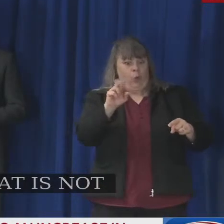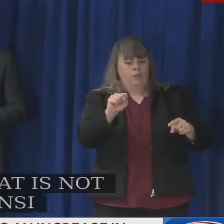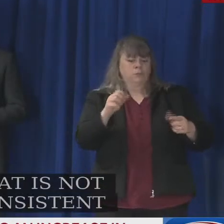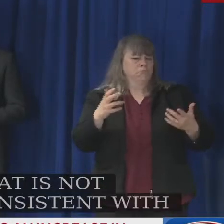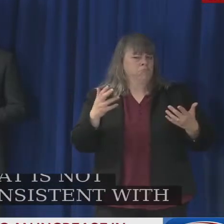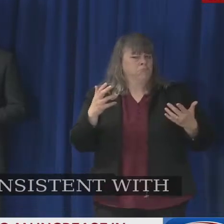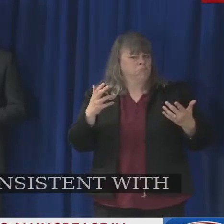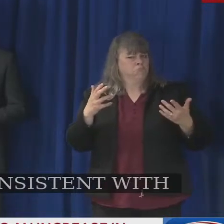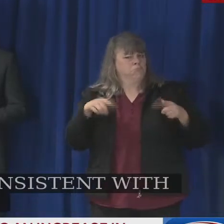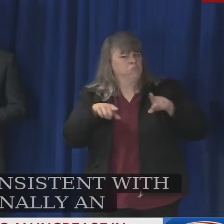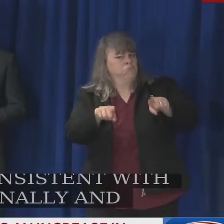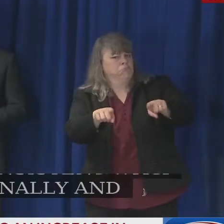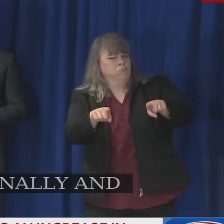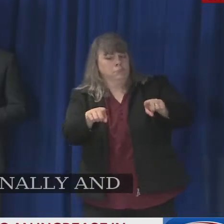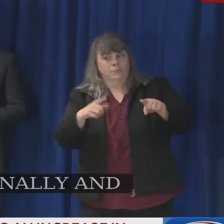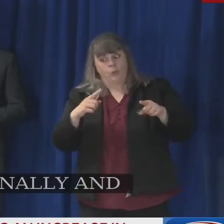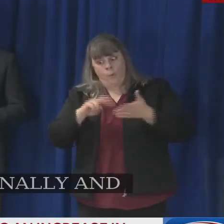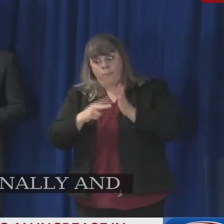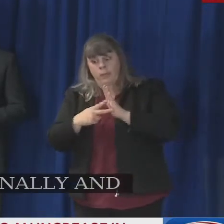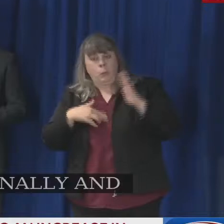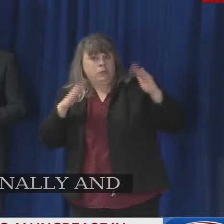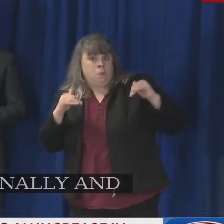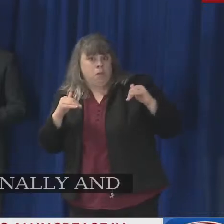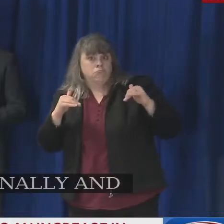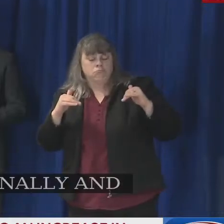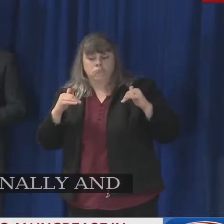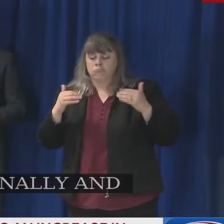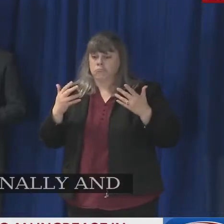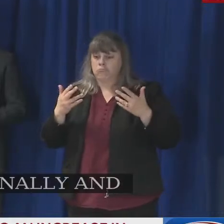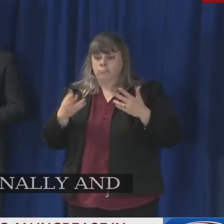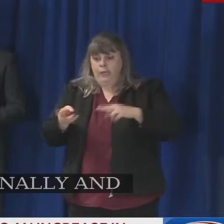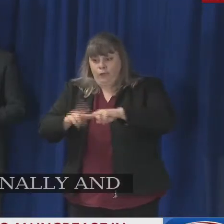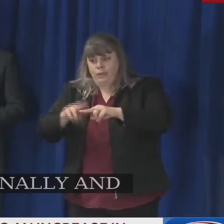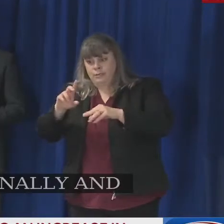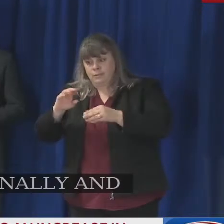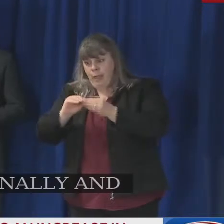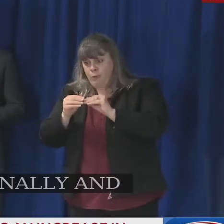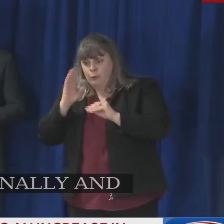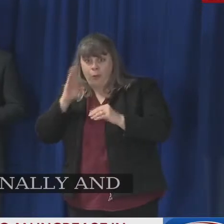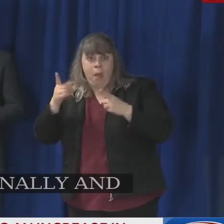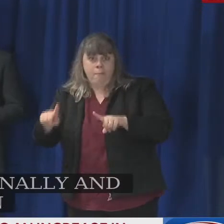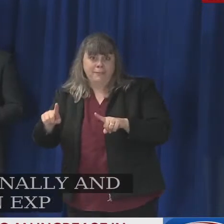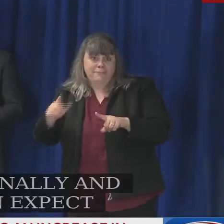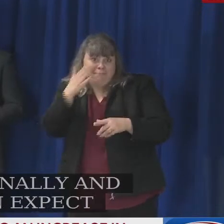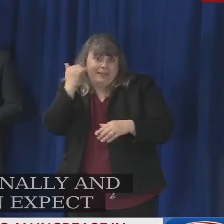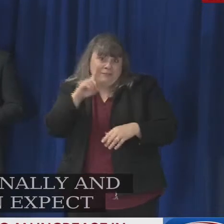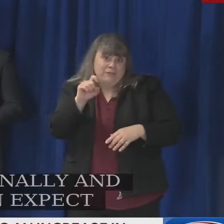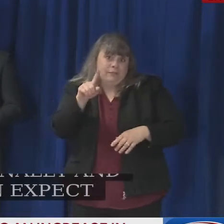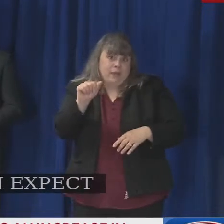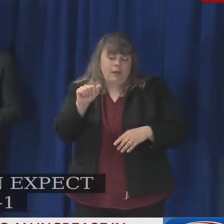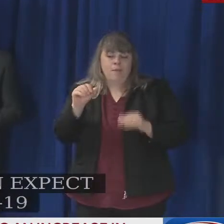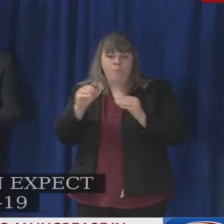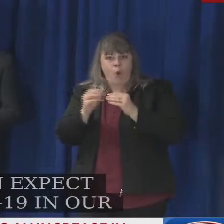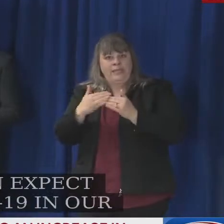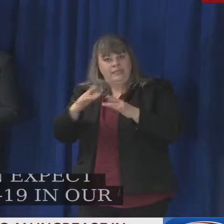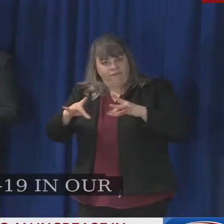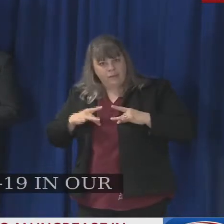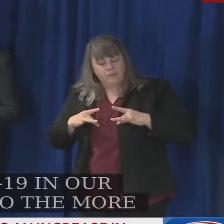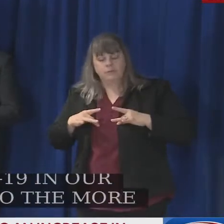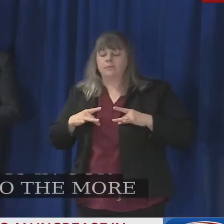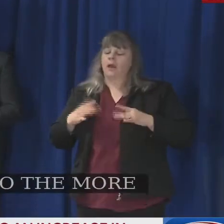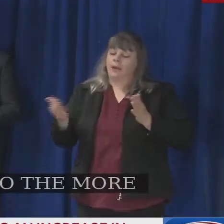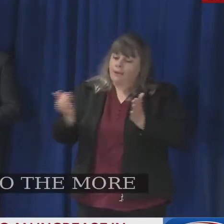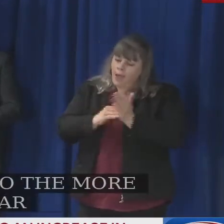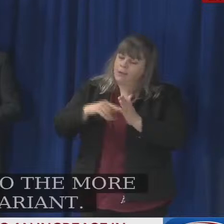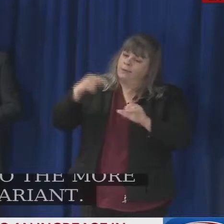in COVID-19 in our communities due to the more infectious Delta variant. And I think that goes back to, you know, the importance of people getting vaccinated